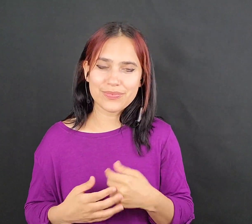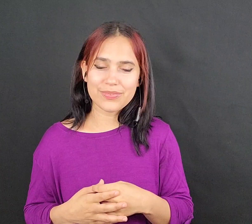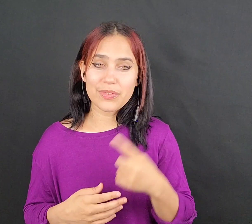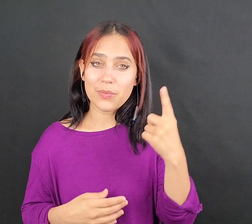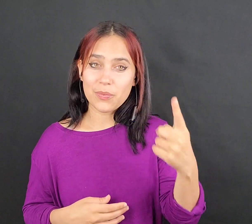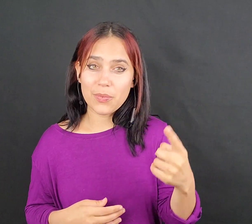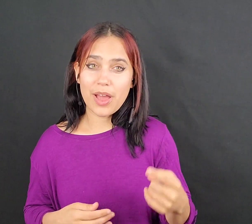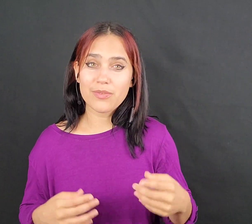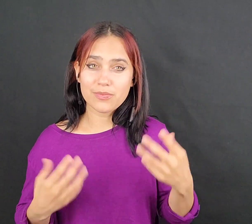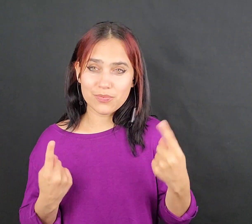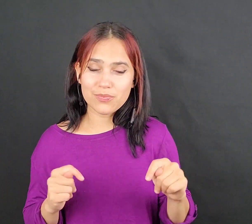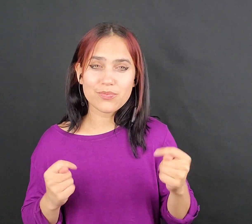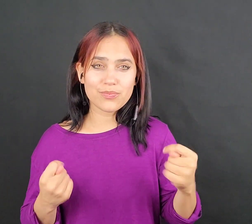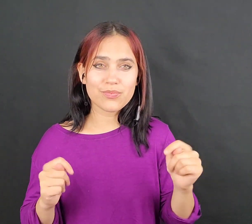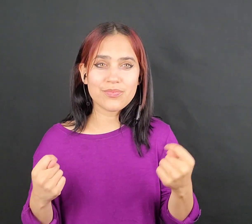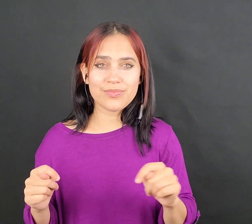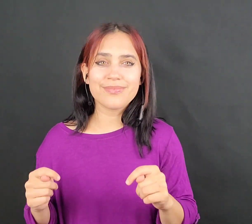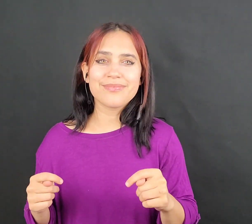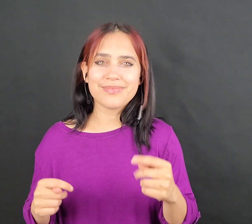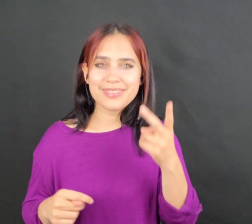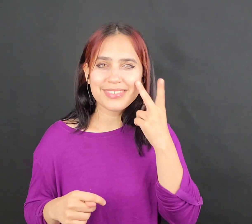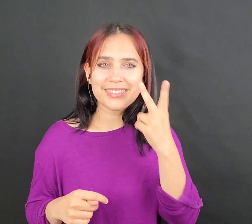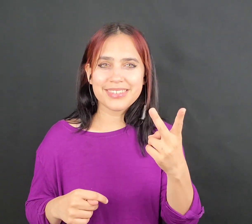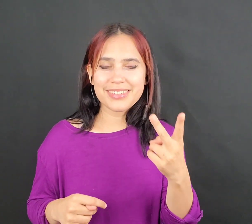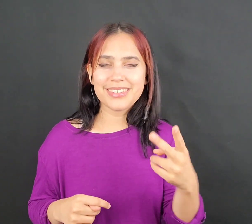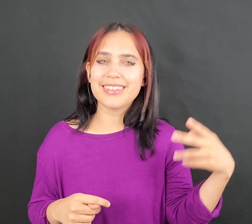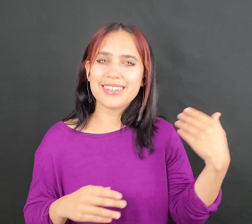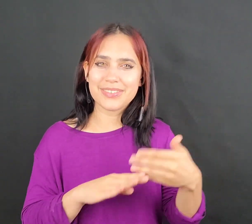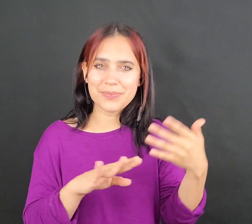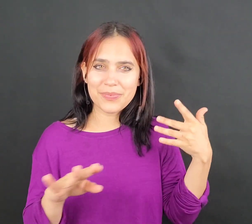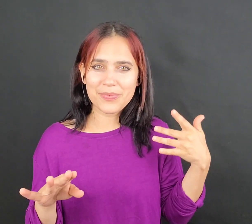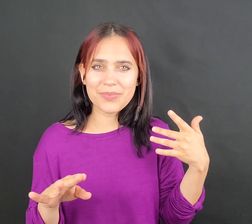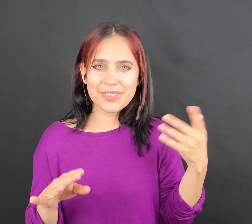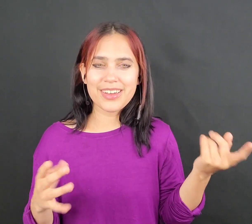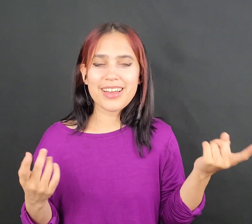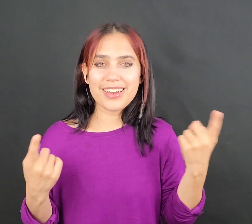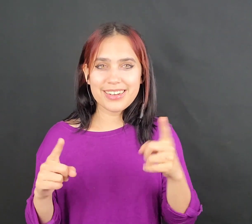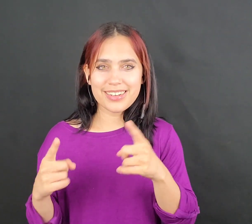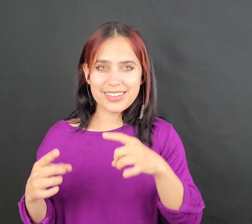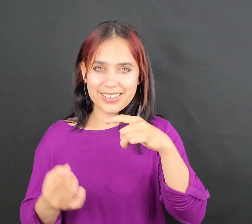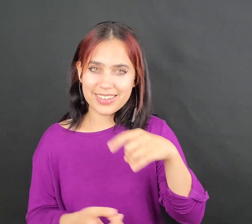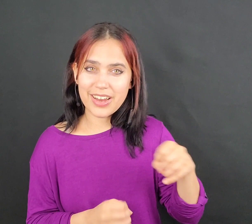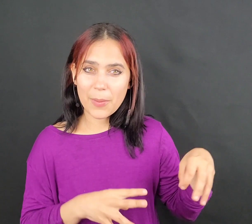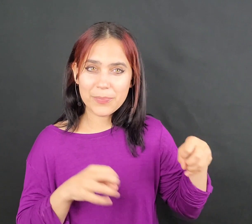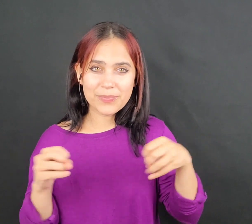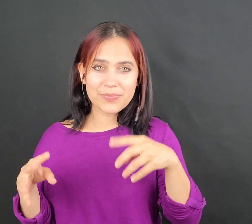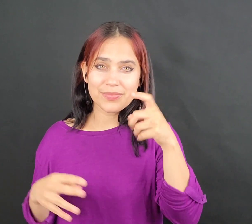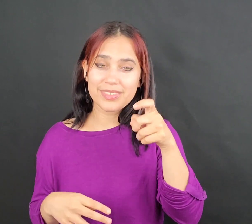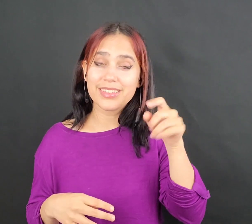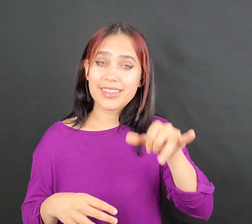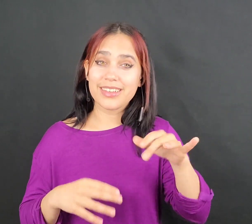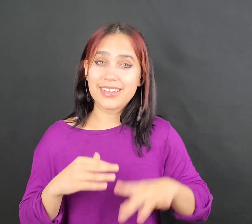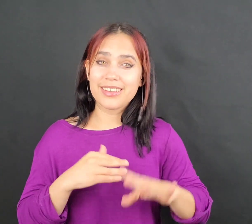to the cave floor. Straws. Straws are hollow mineral cylindrical tubes. They are also known as